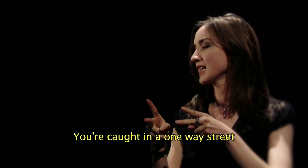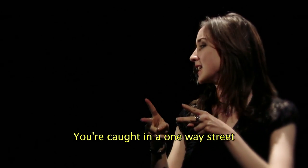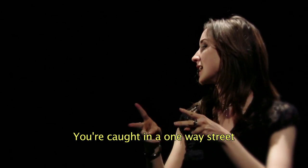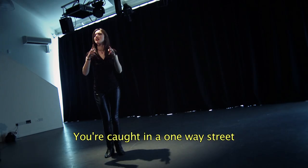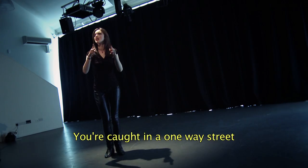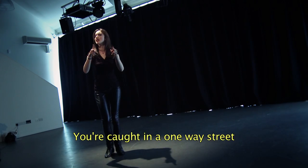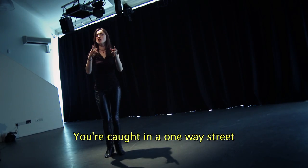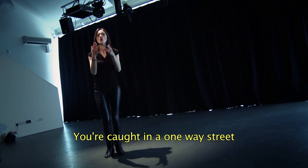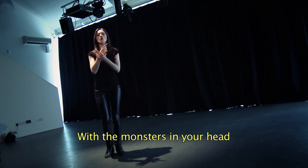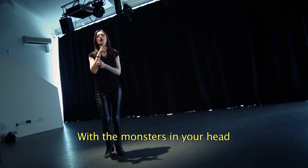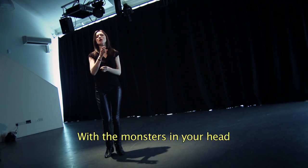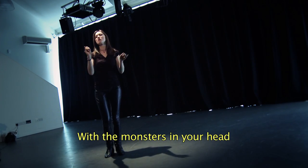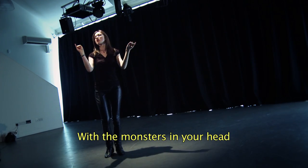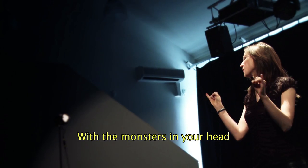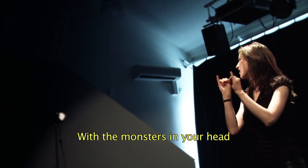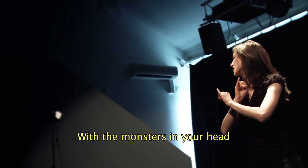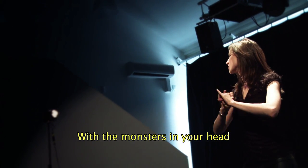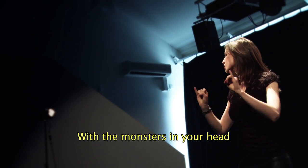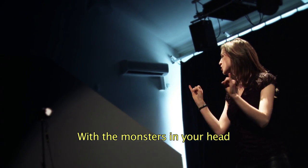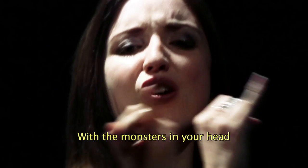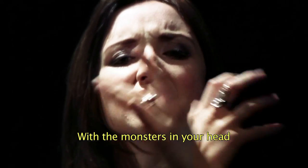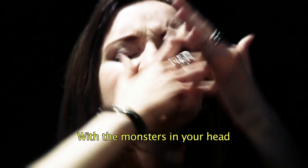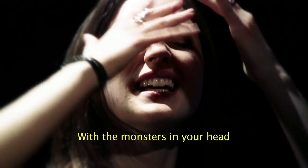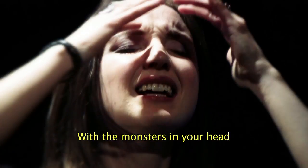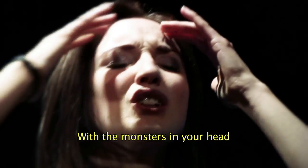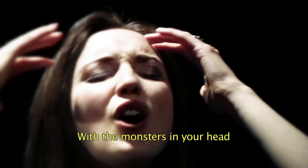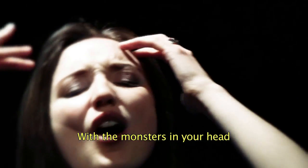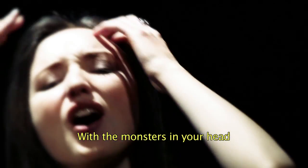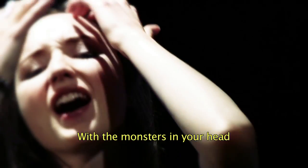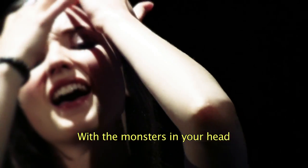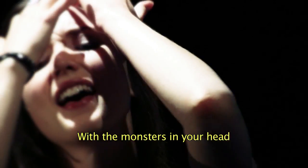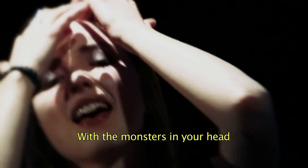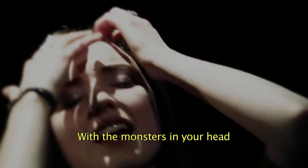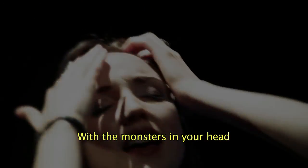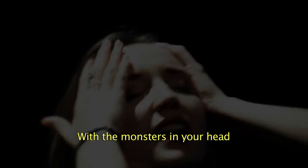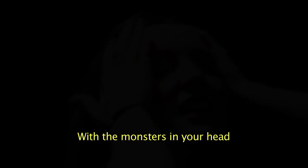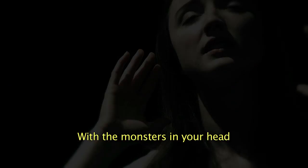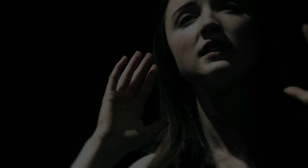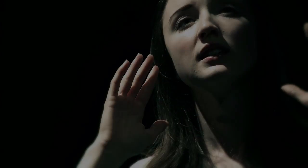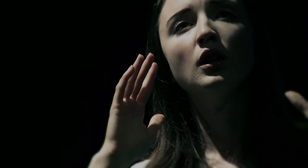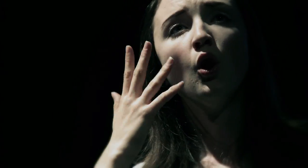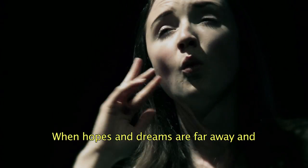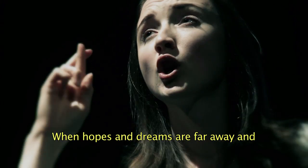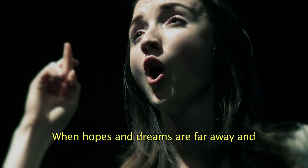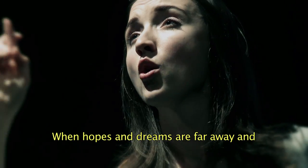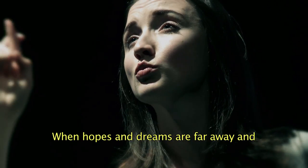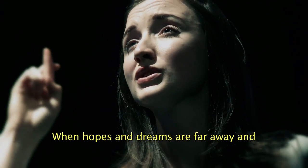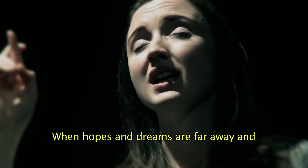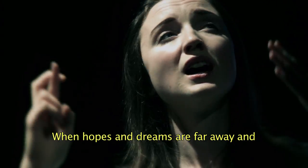With the monsters in your head When hopes and